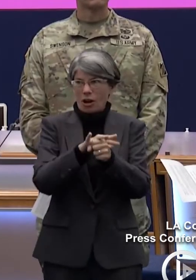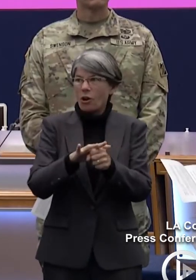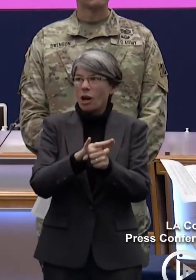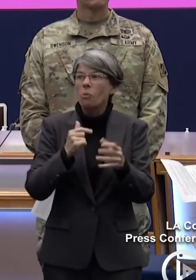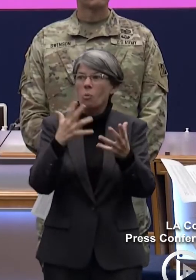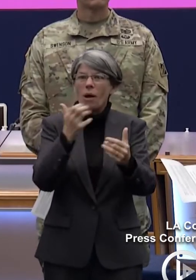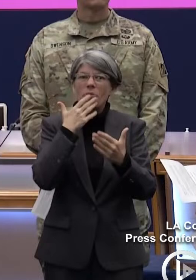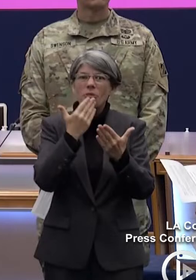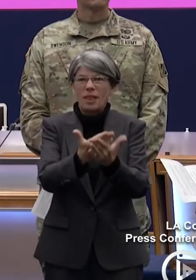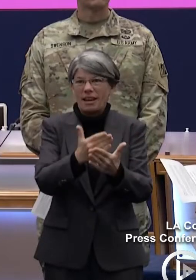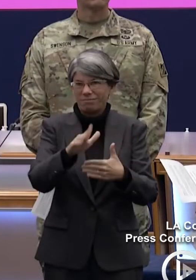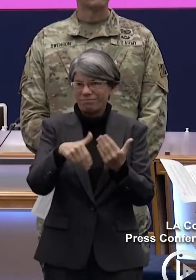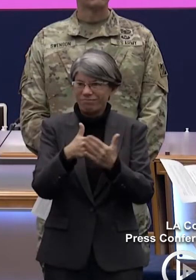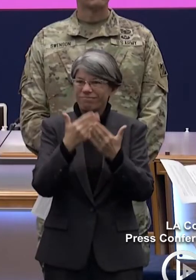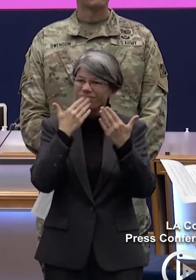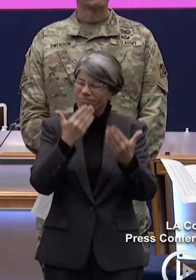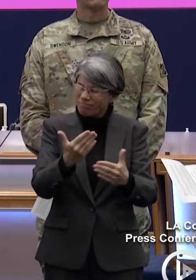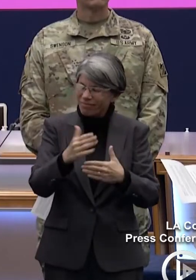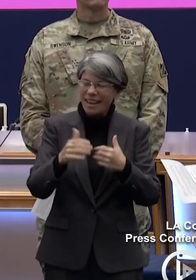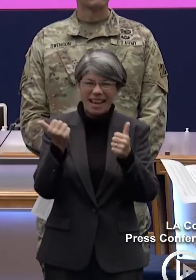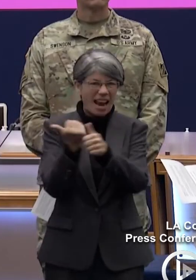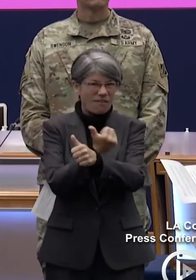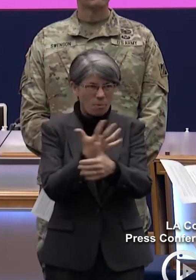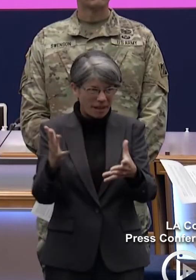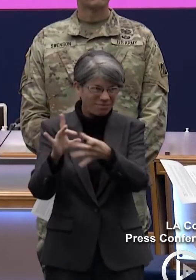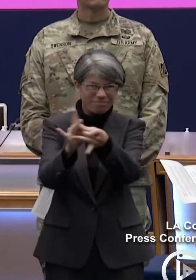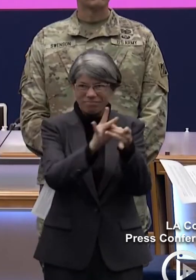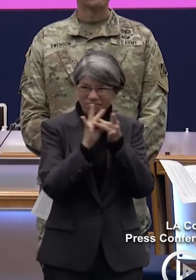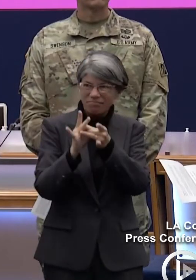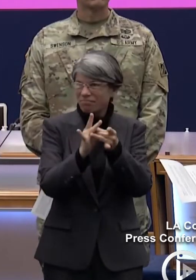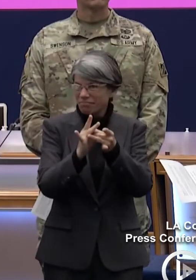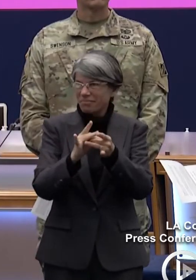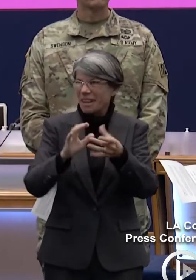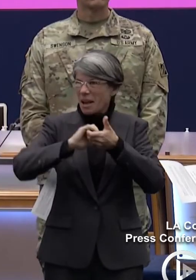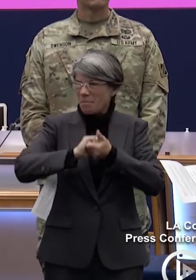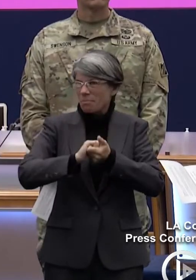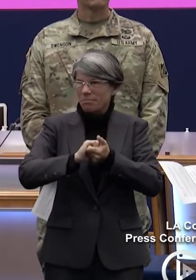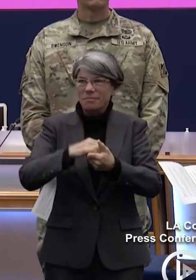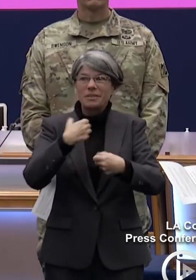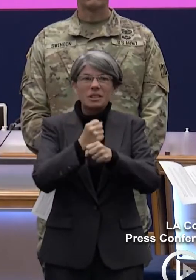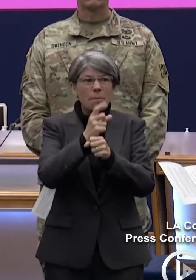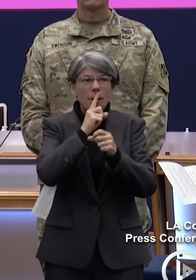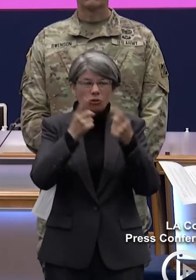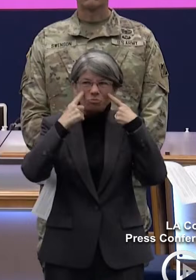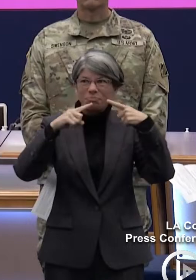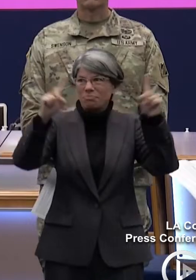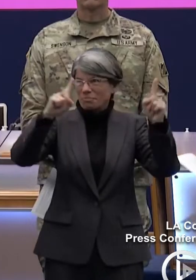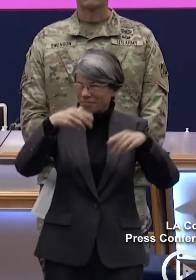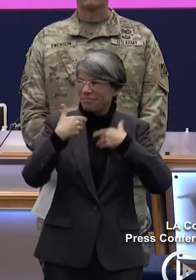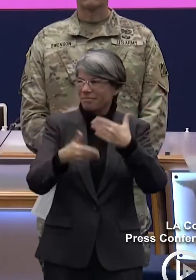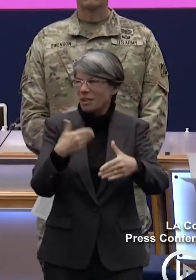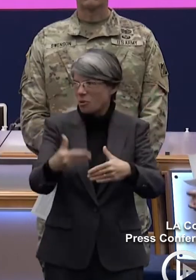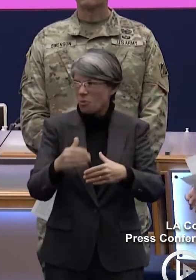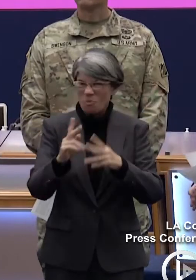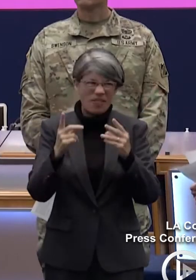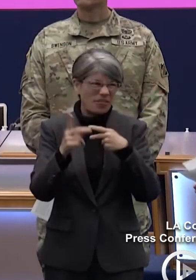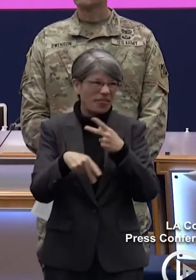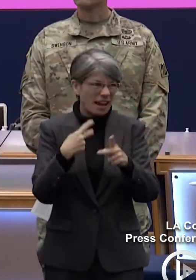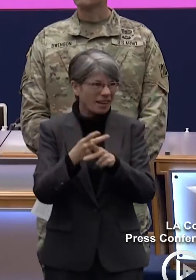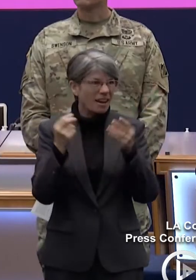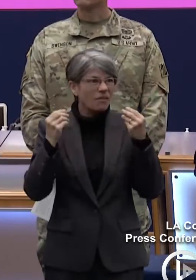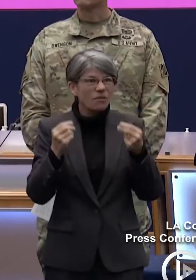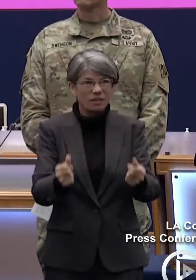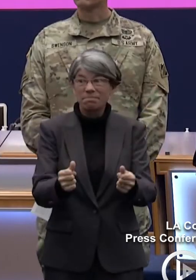we want to thank all of our partners who are working in collaboration and partnership to make sure that we are moving with that kind of